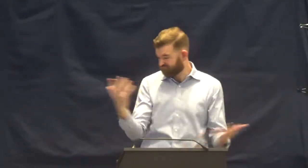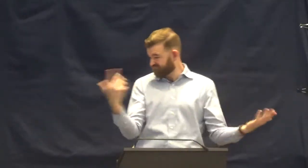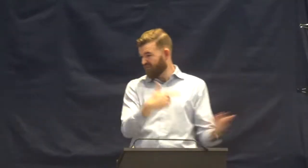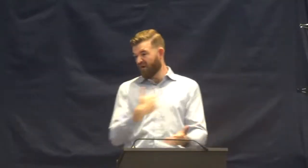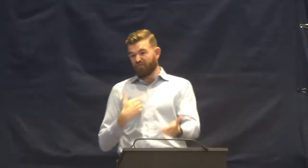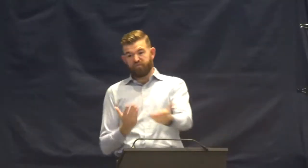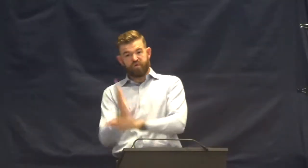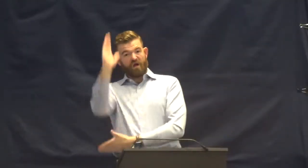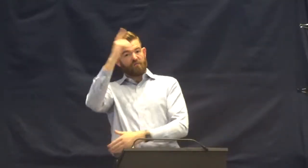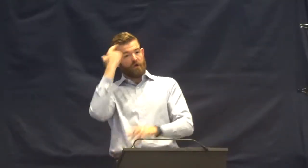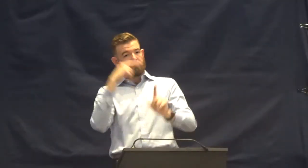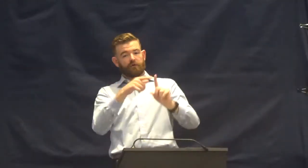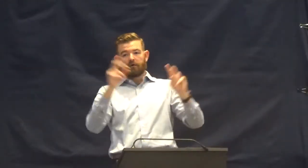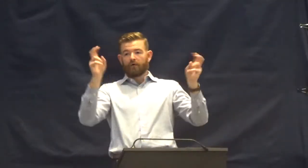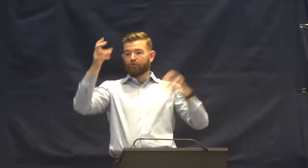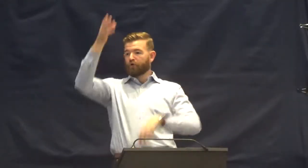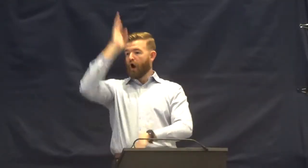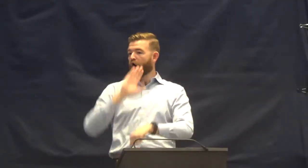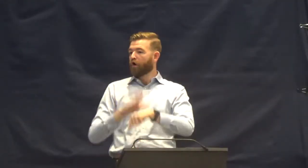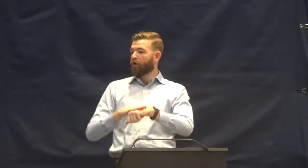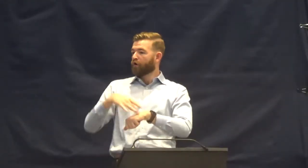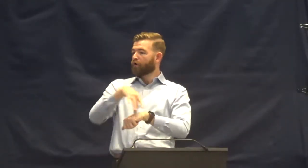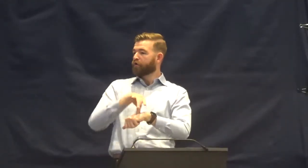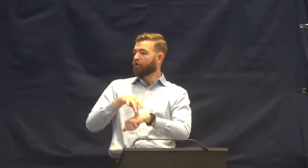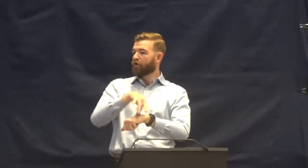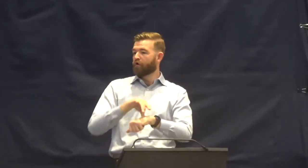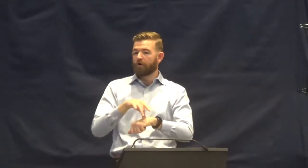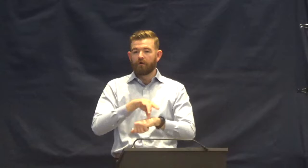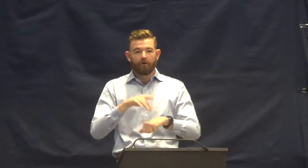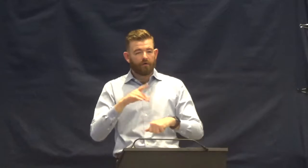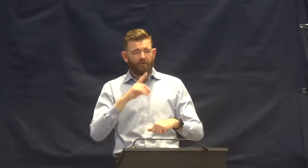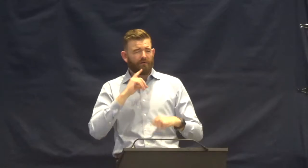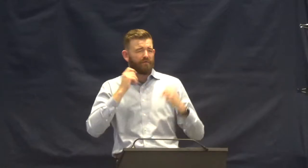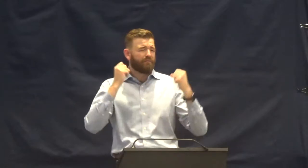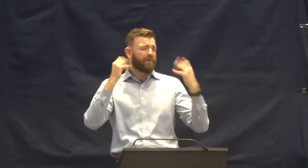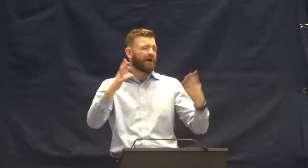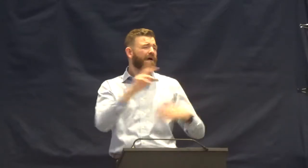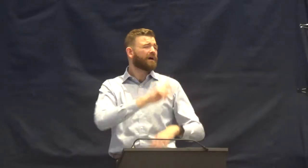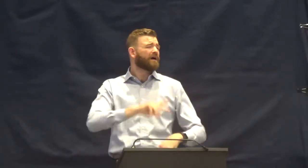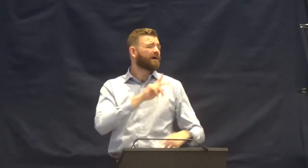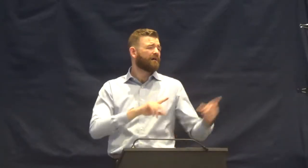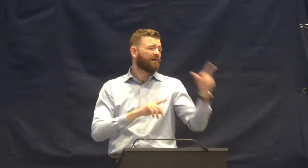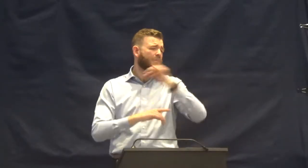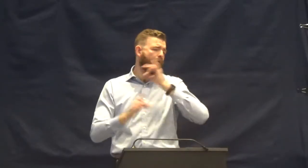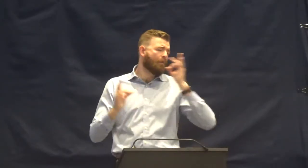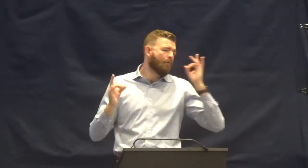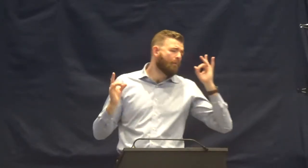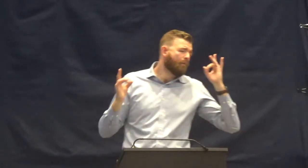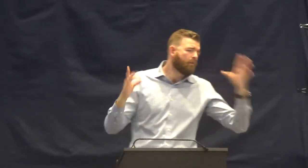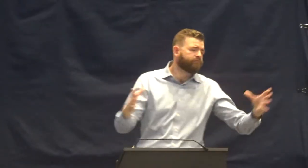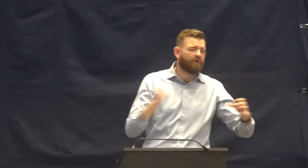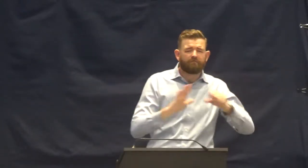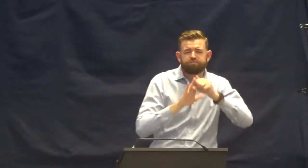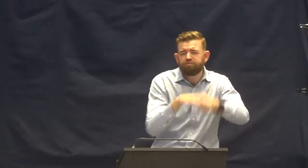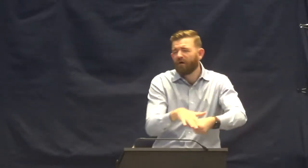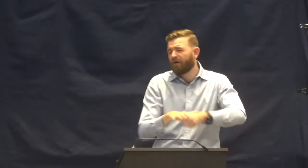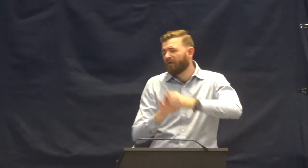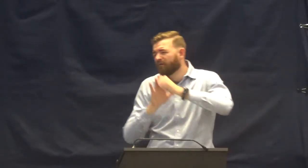wanted in the world. That if they wanted to kill someone, they had the right to do so. Because God had called them to be God's kings on